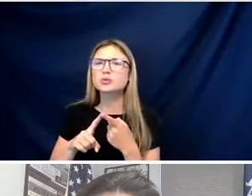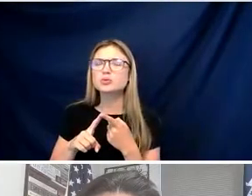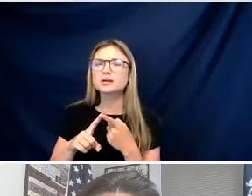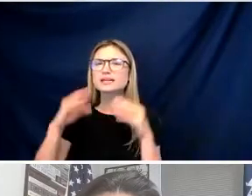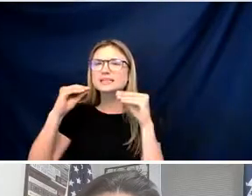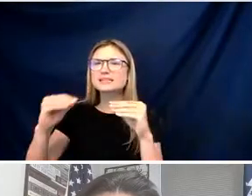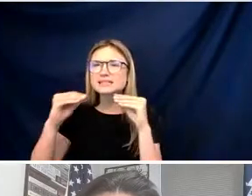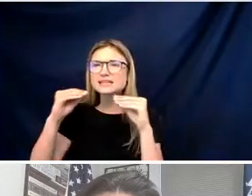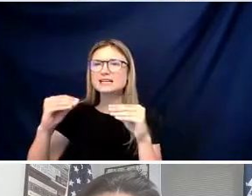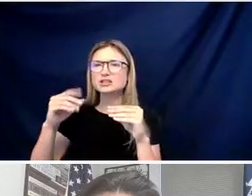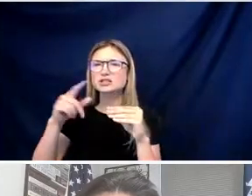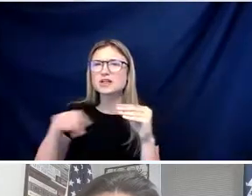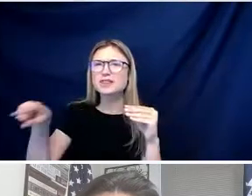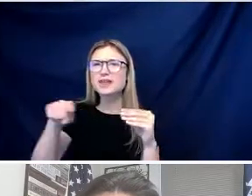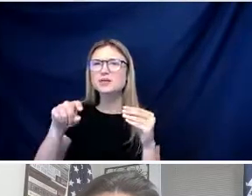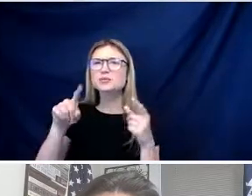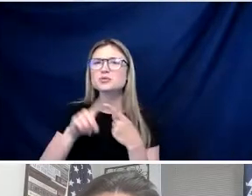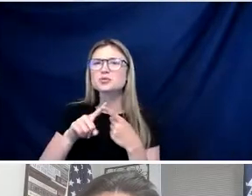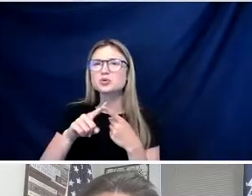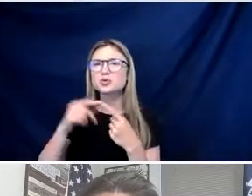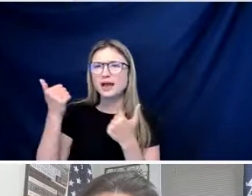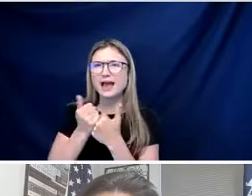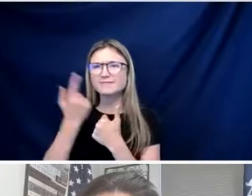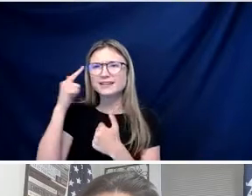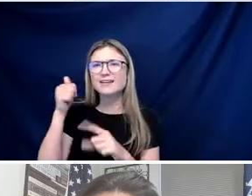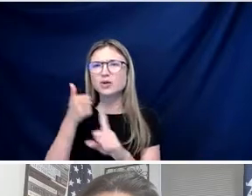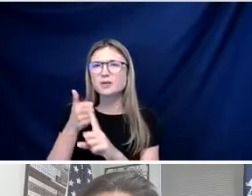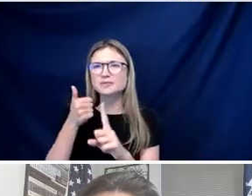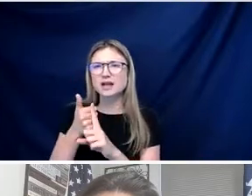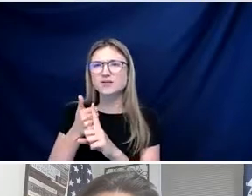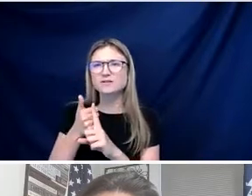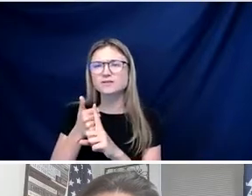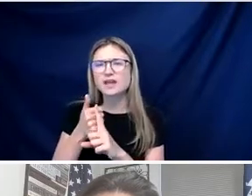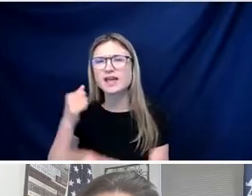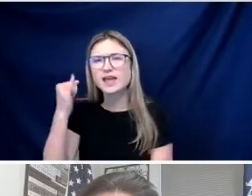them how to advocate for themselves. So if we could